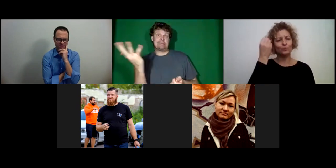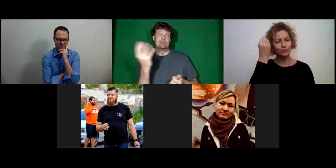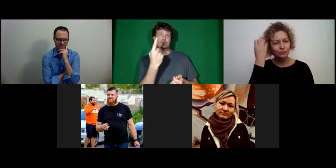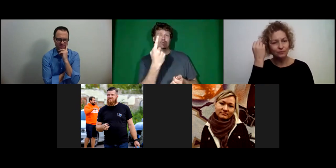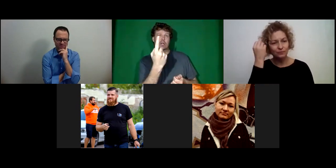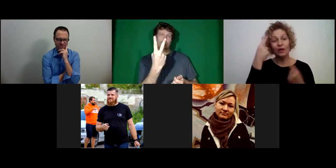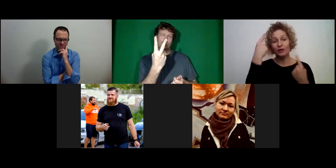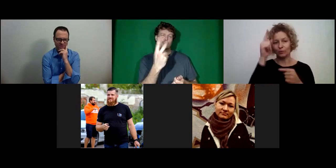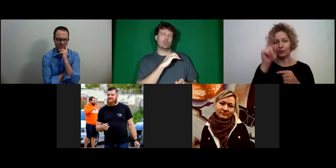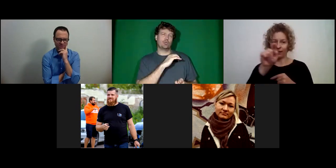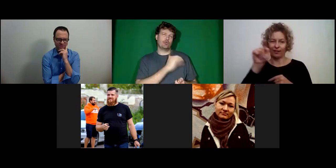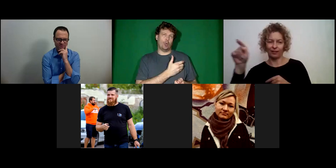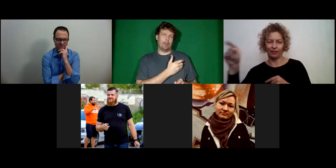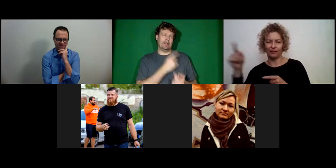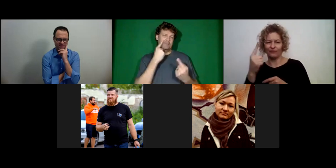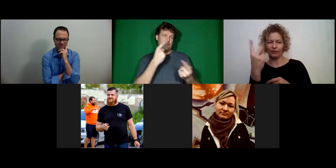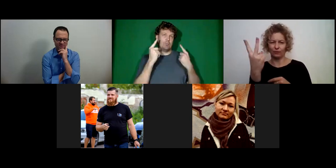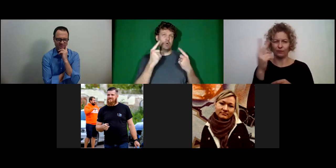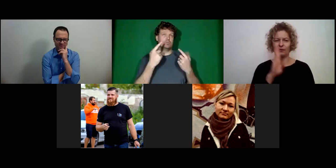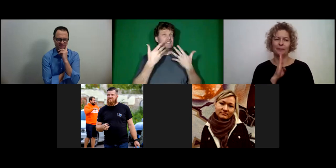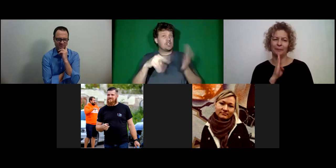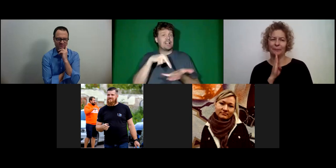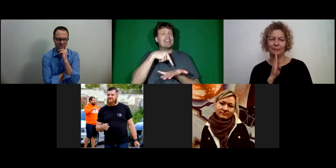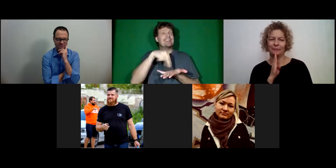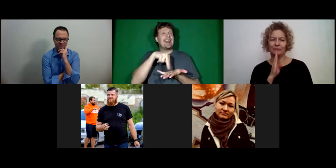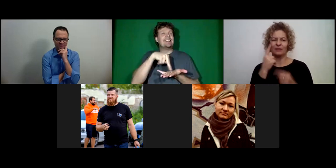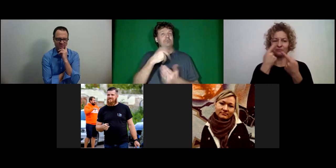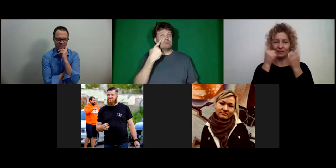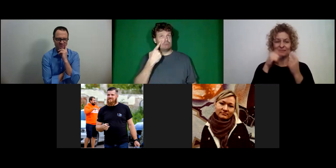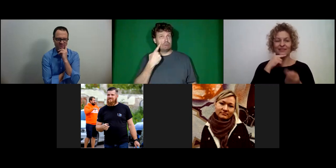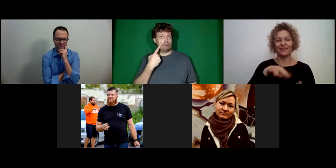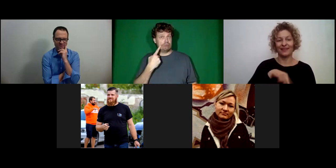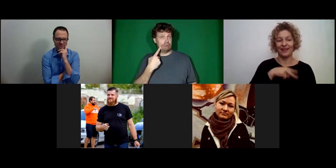And there are also 1 or 2 famous women